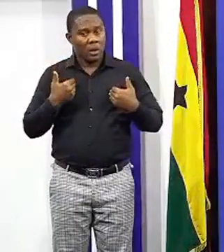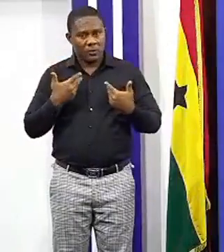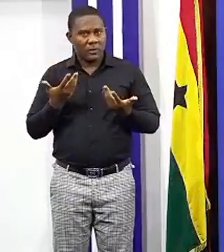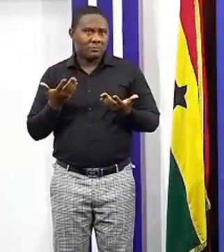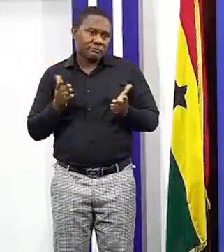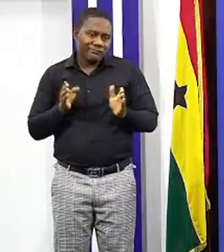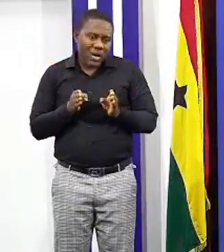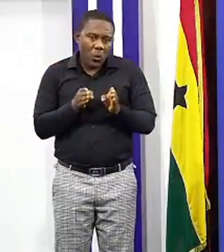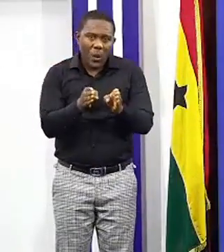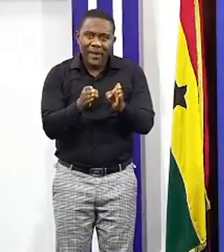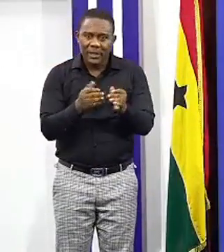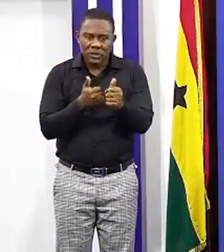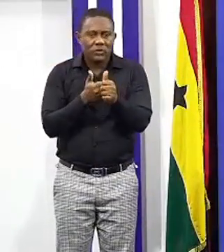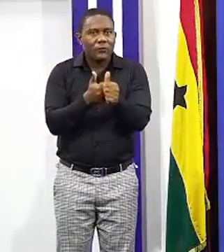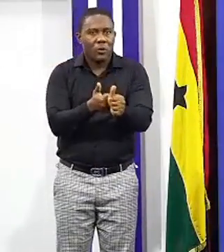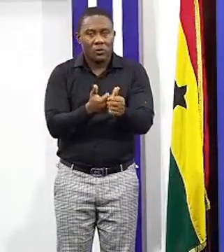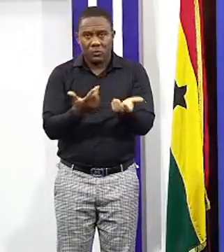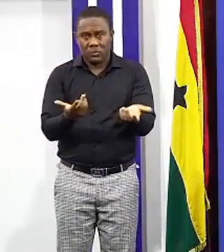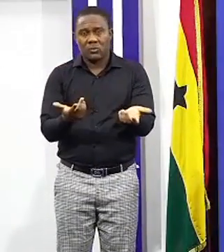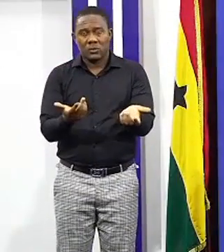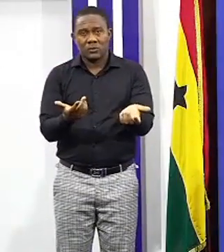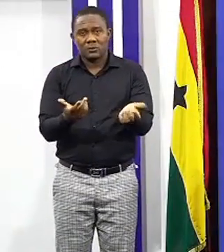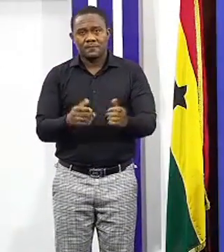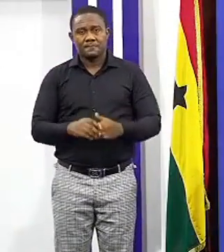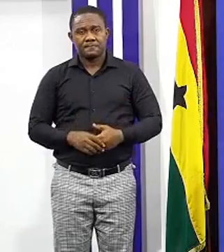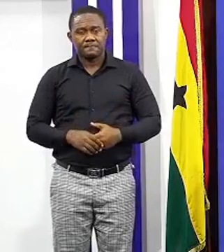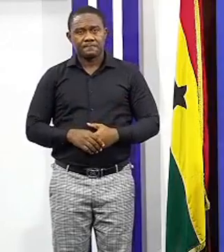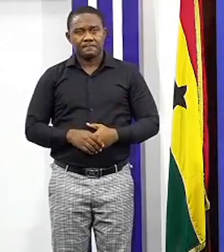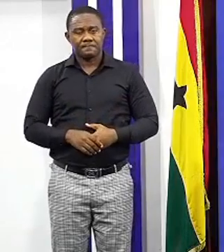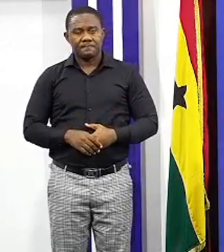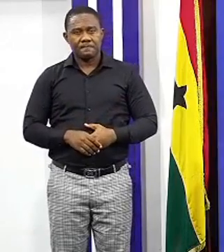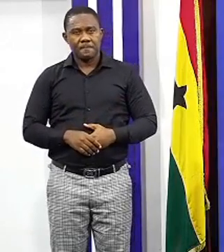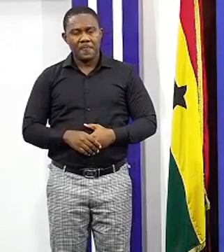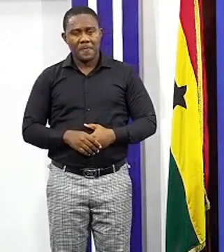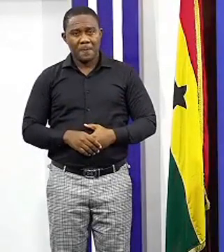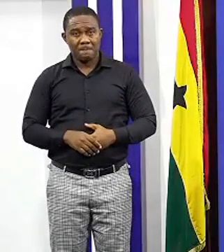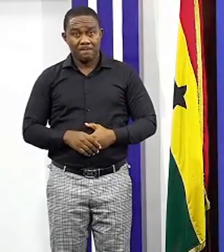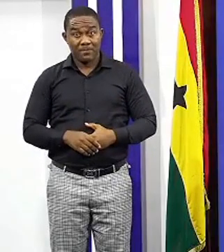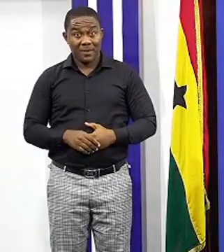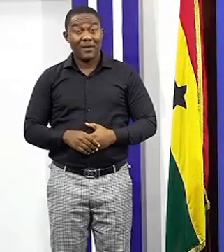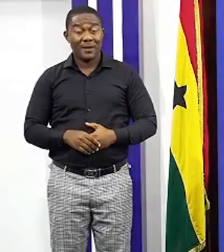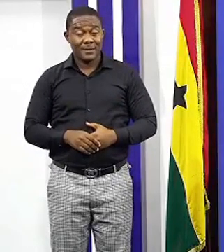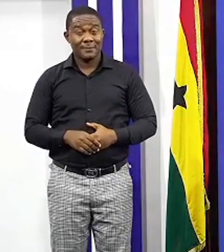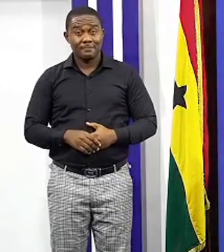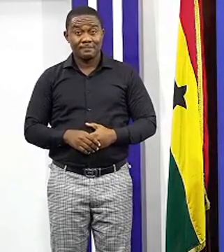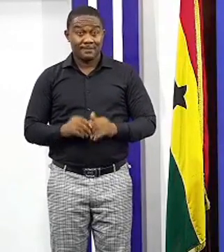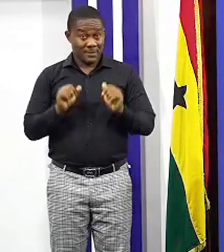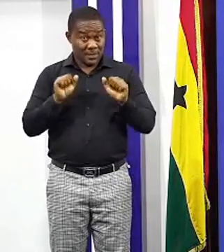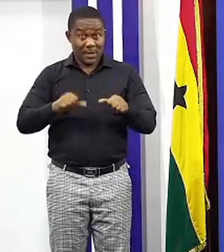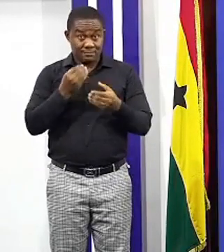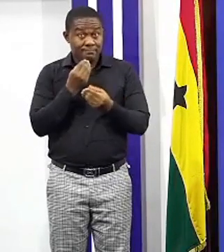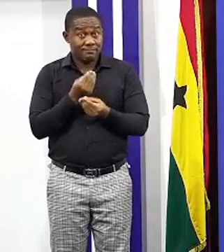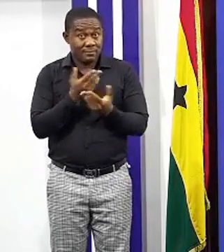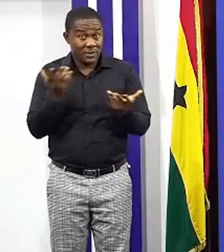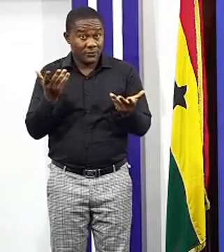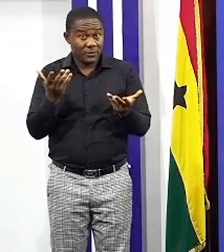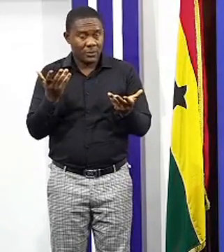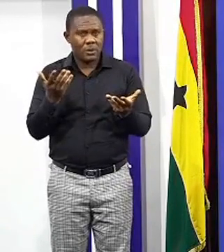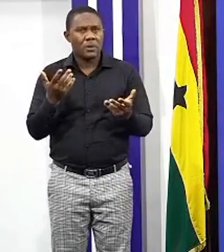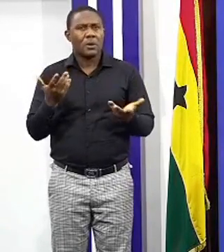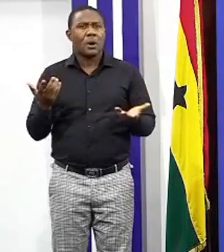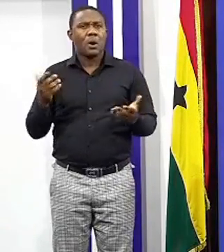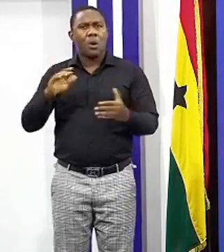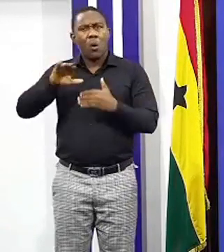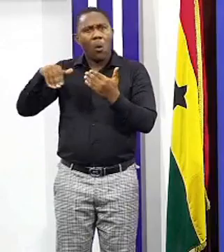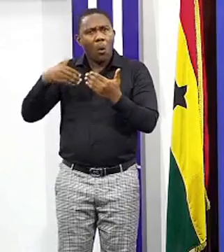this COVID-19. And I can also assure you that when we follow all what